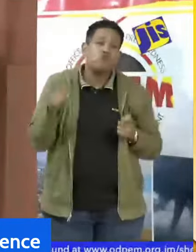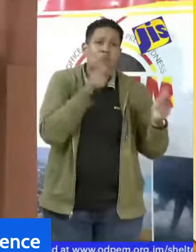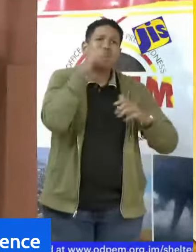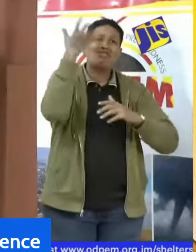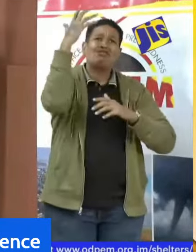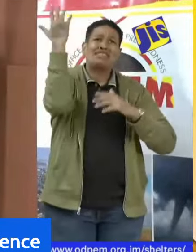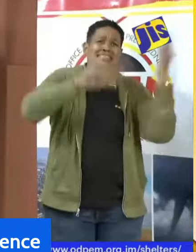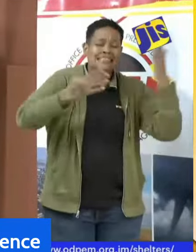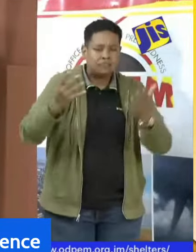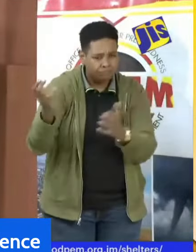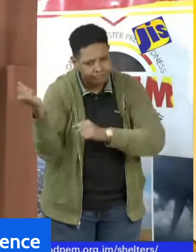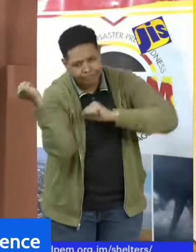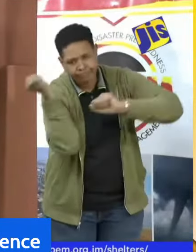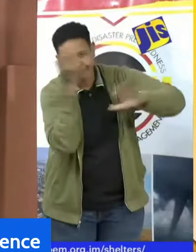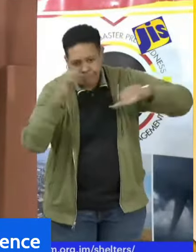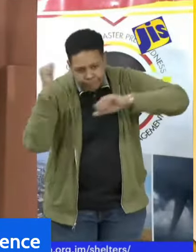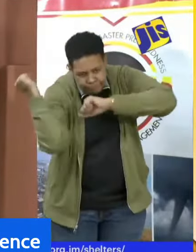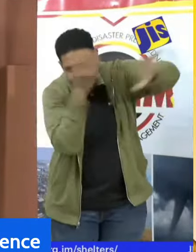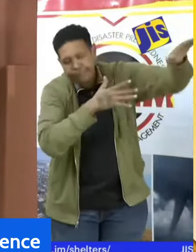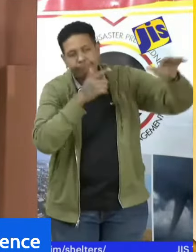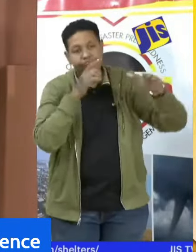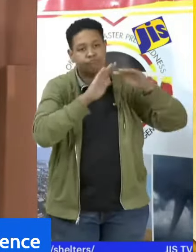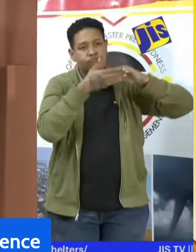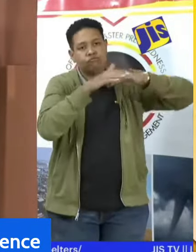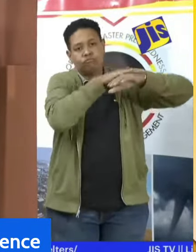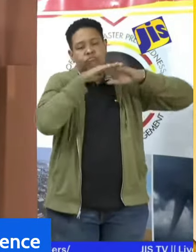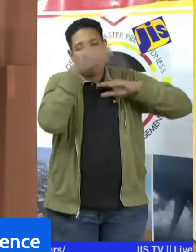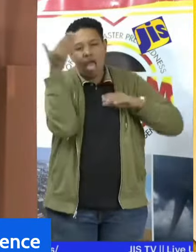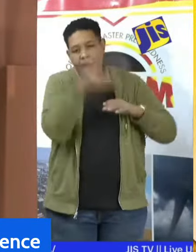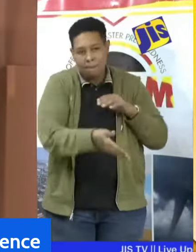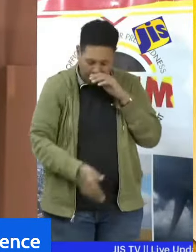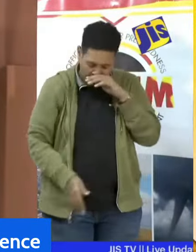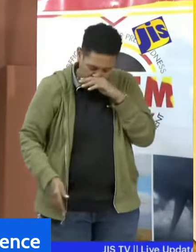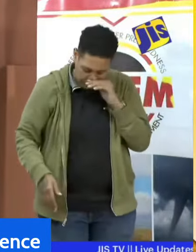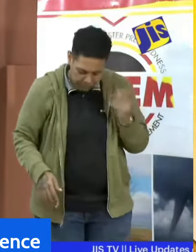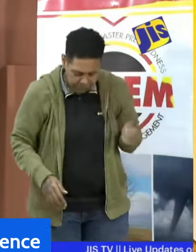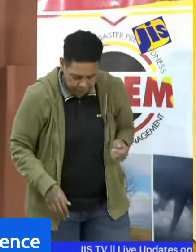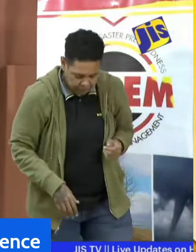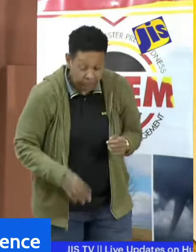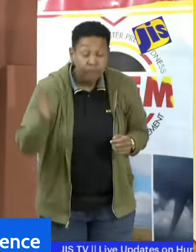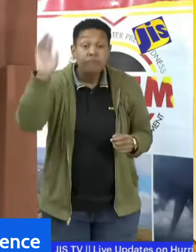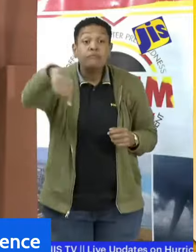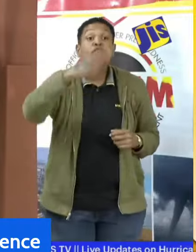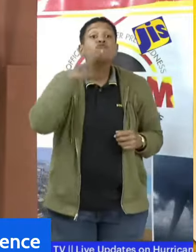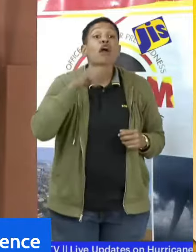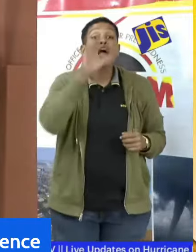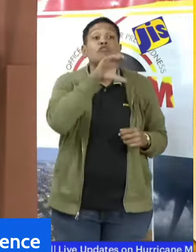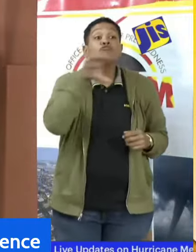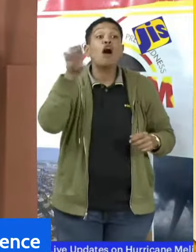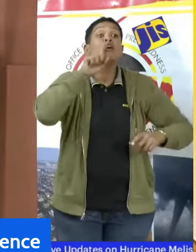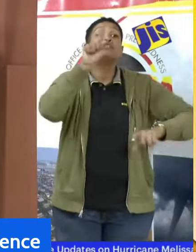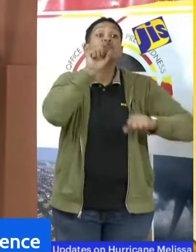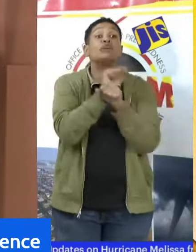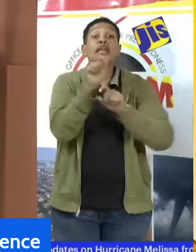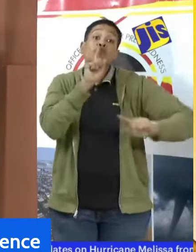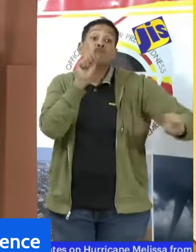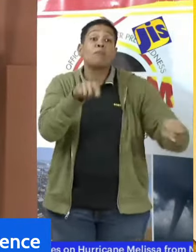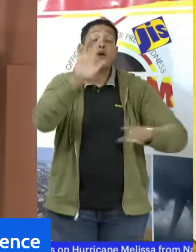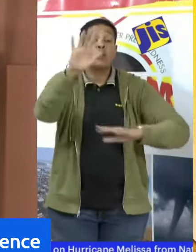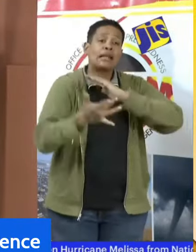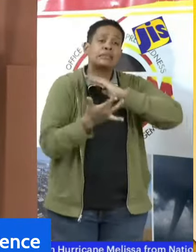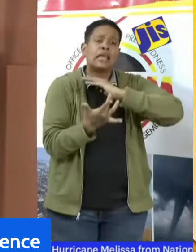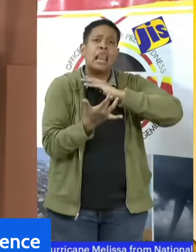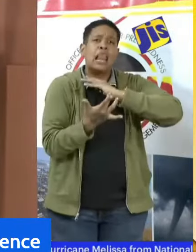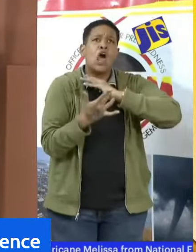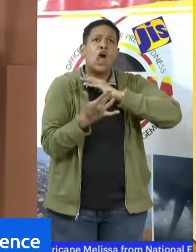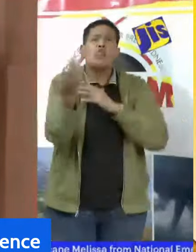fallen trees right across the island. The Red Cross reported that at Veer